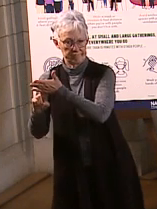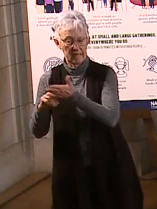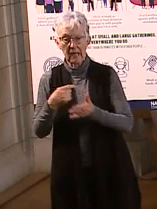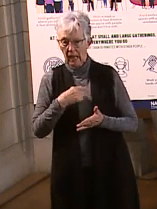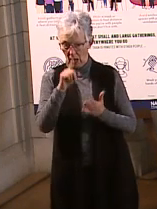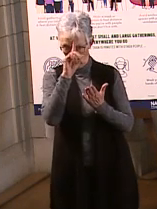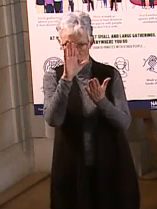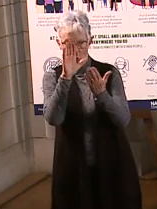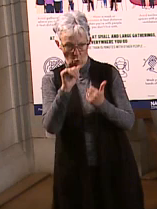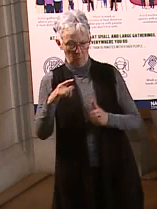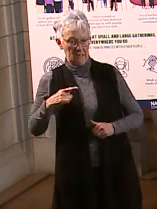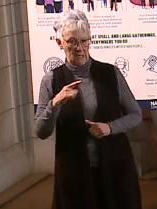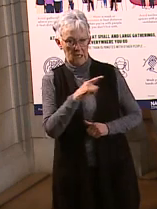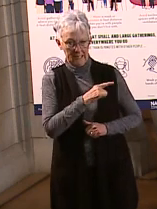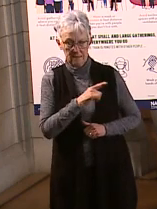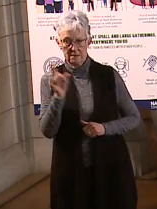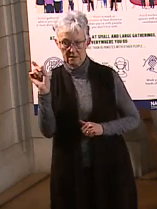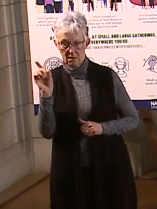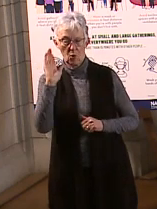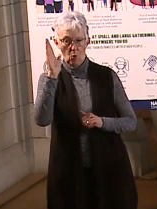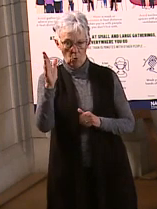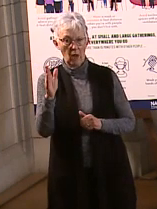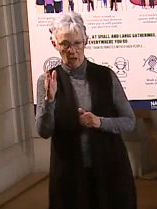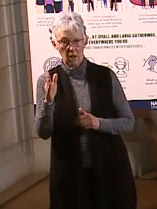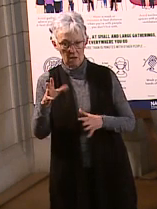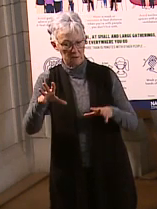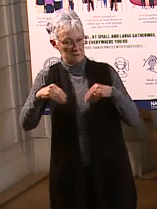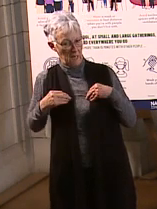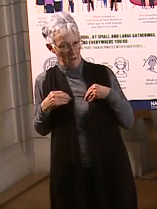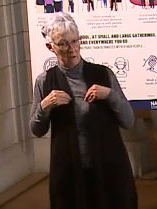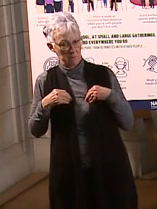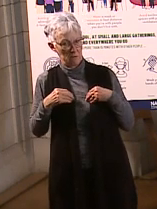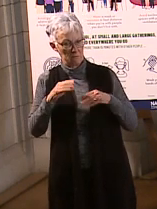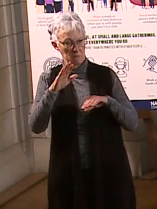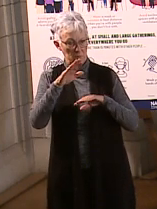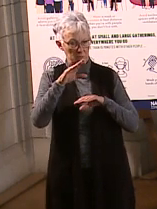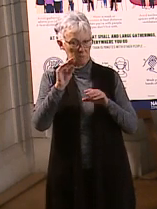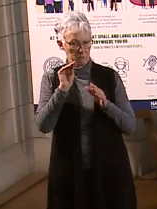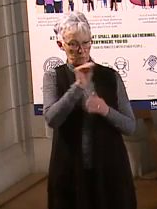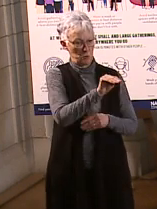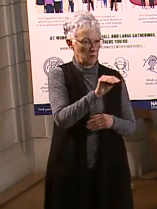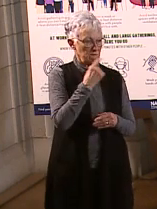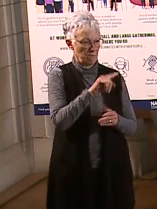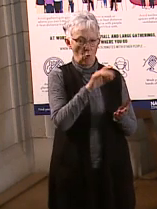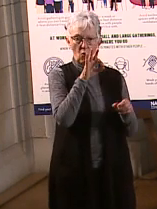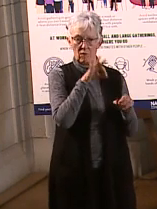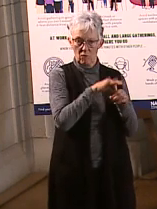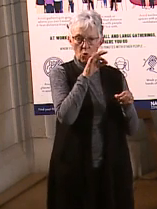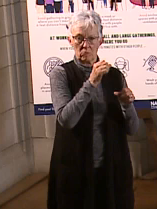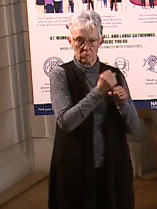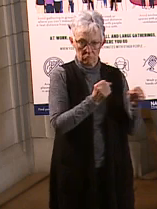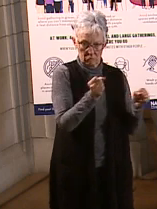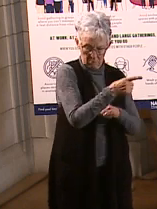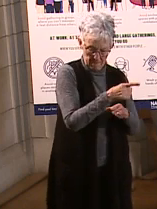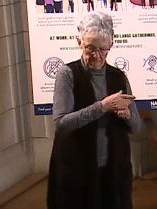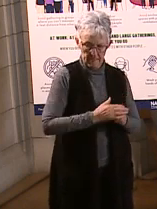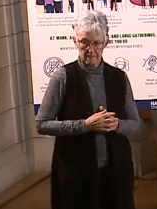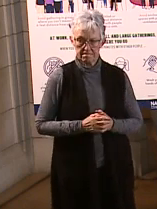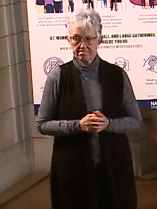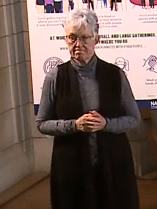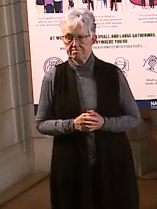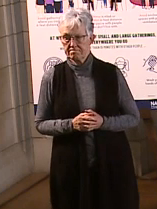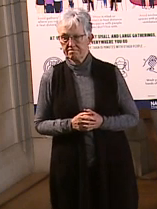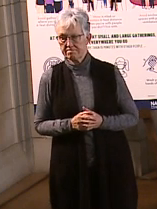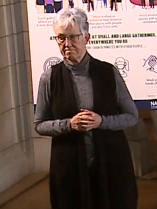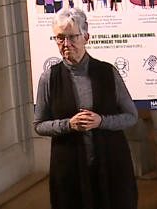up and put it on the ballot for the people of Nebraska to decide next year. And with regard to that, there was a